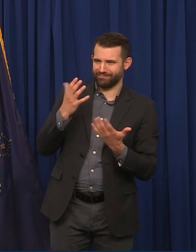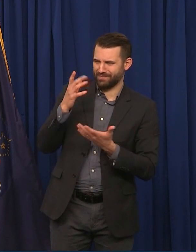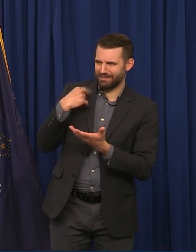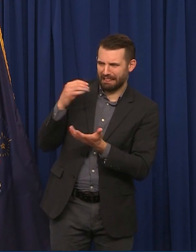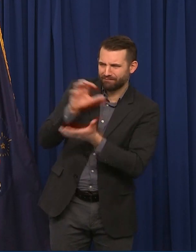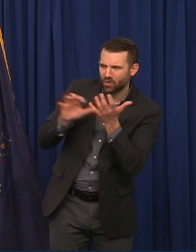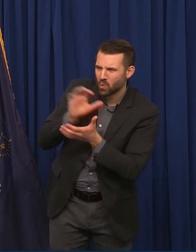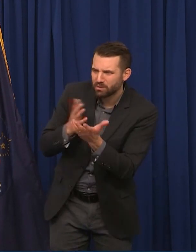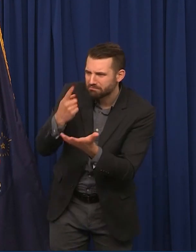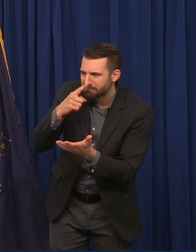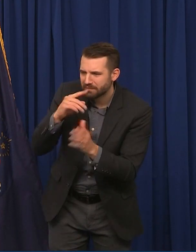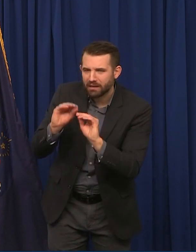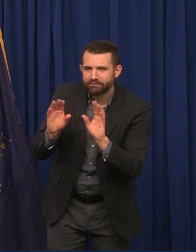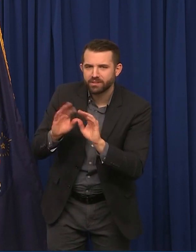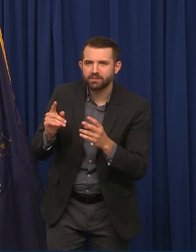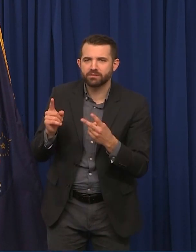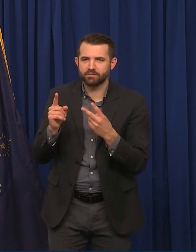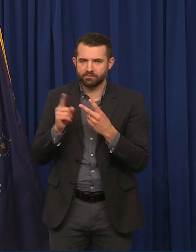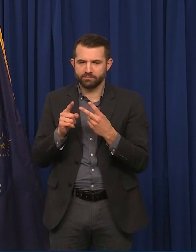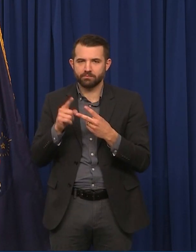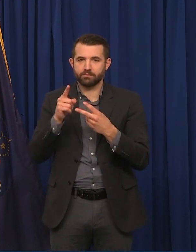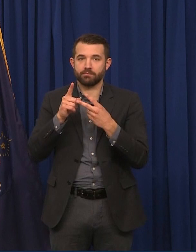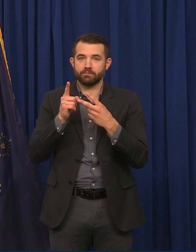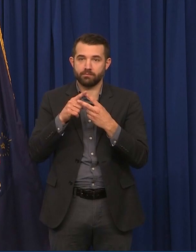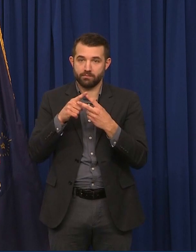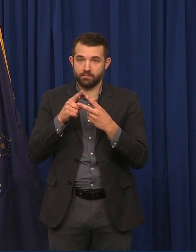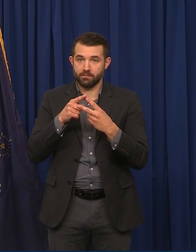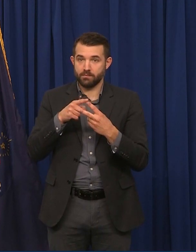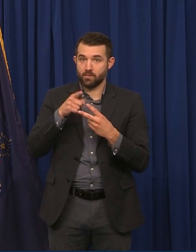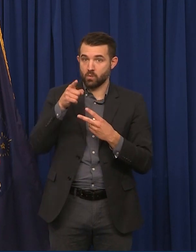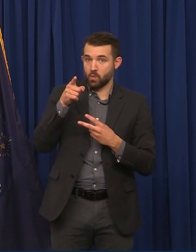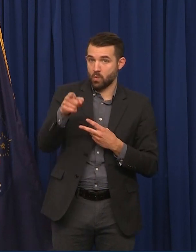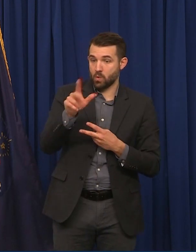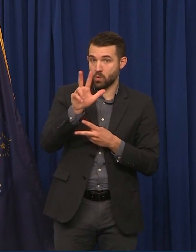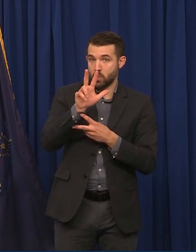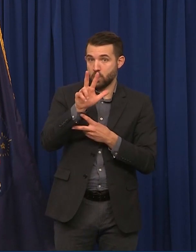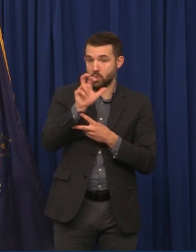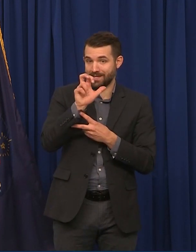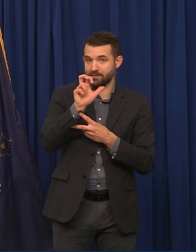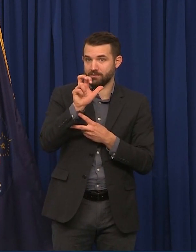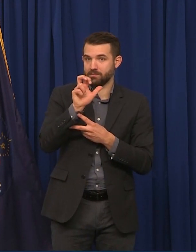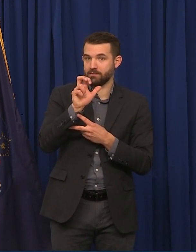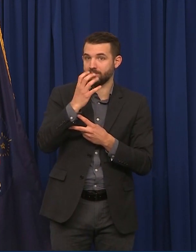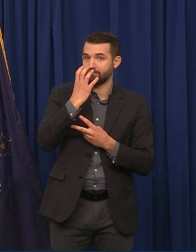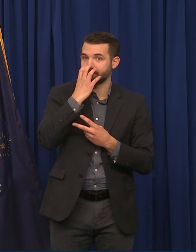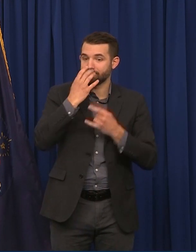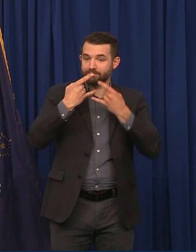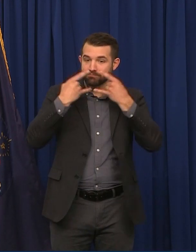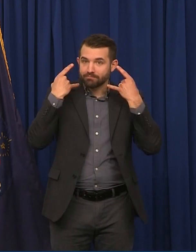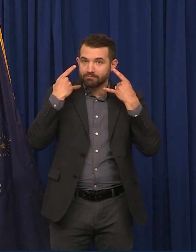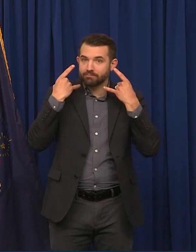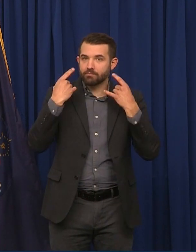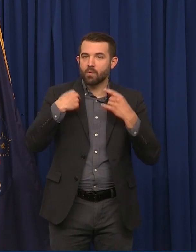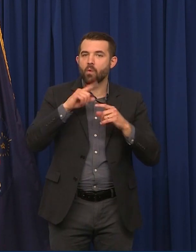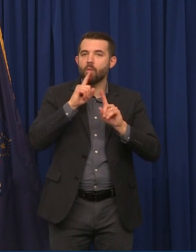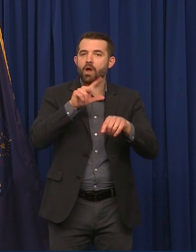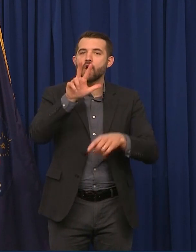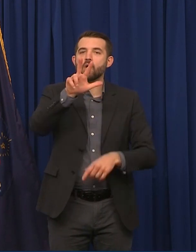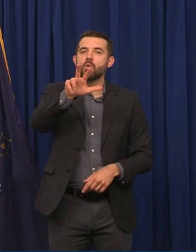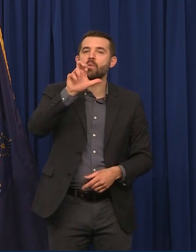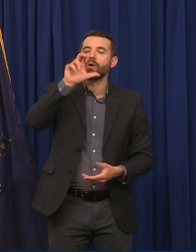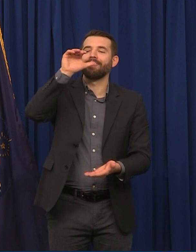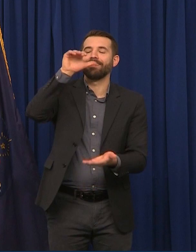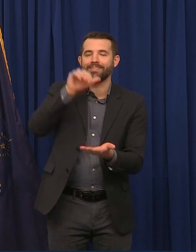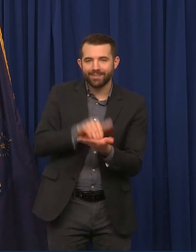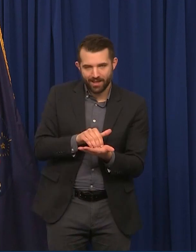A clarification on your clarification. We ordered 300,000 masks, 300,000 N95